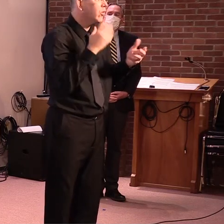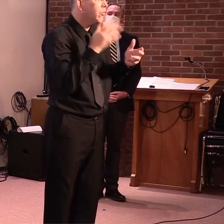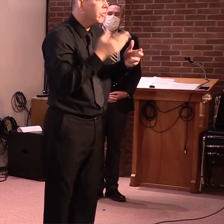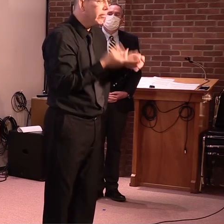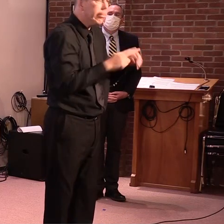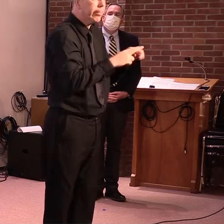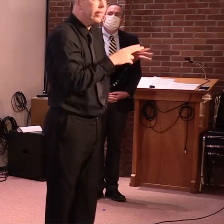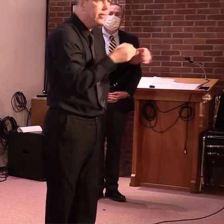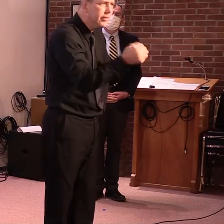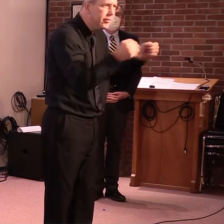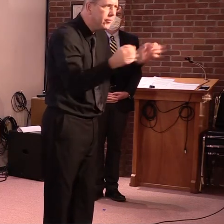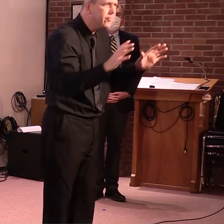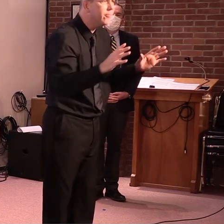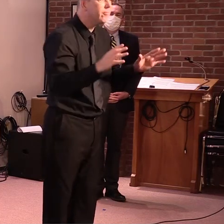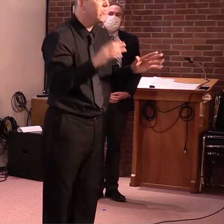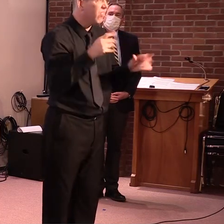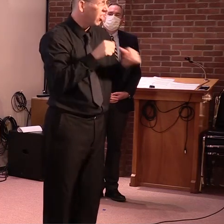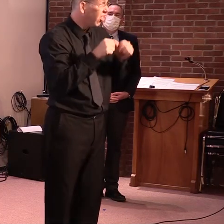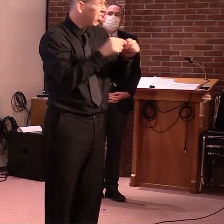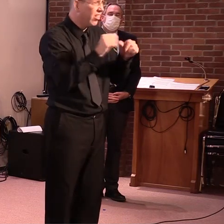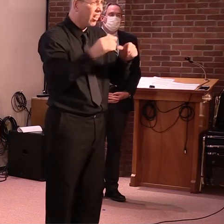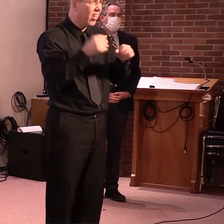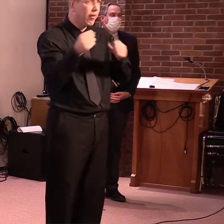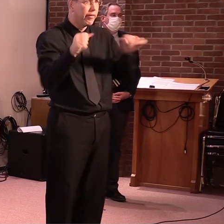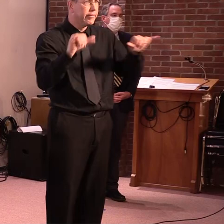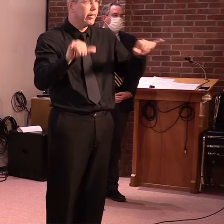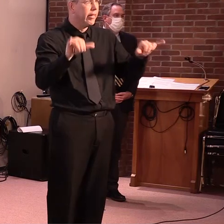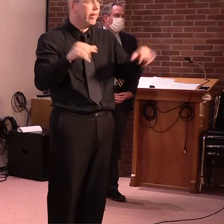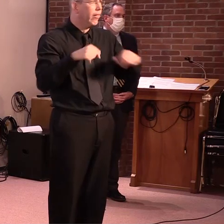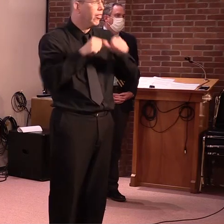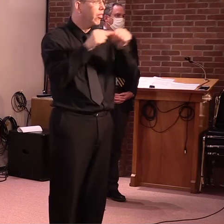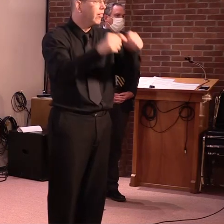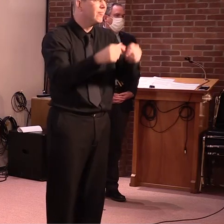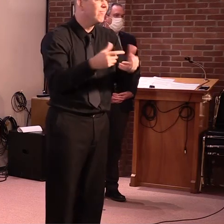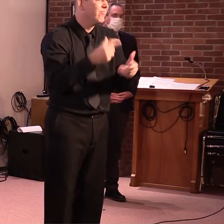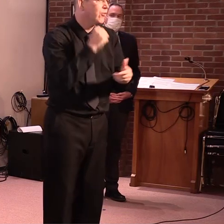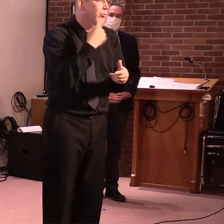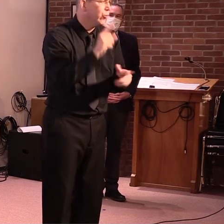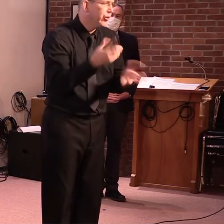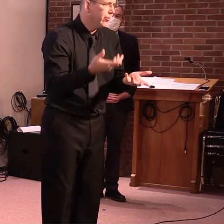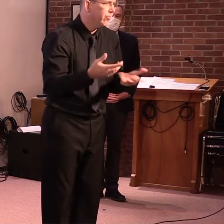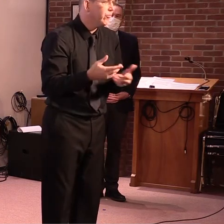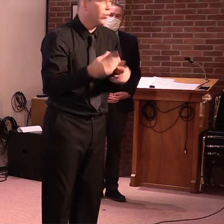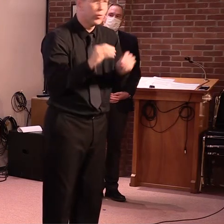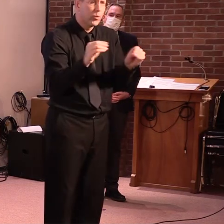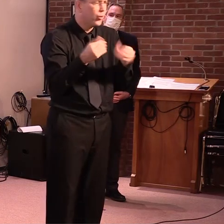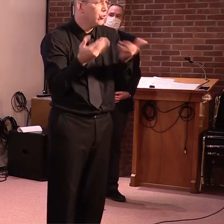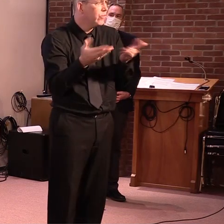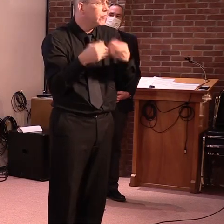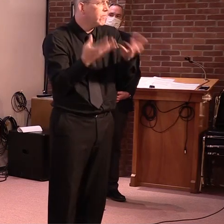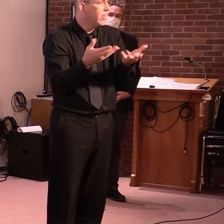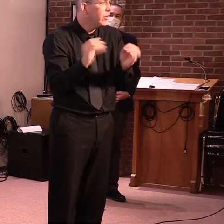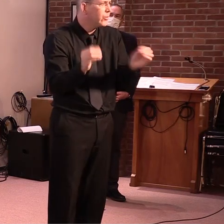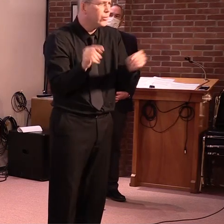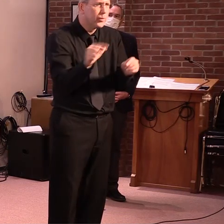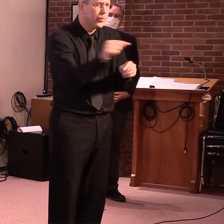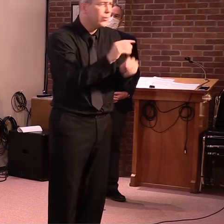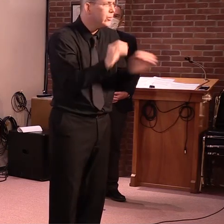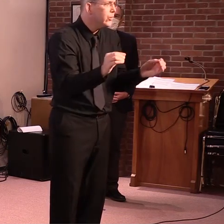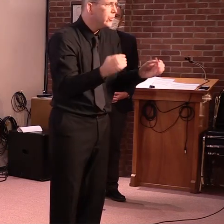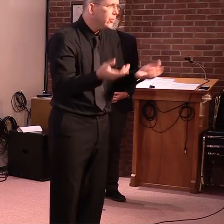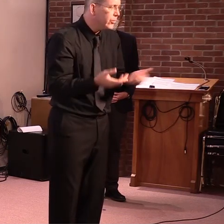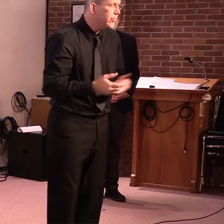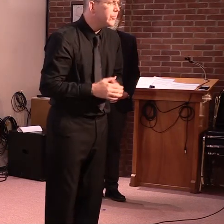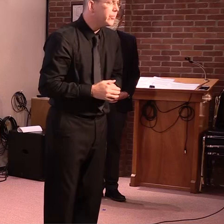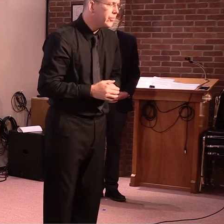with the services that they need, nor do we provide any permanent housing. So this, you can take all the data you